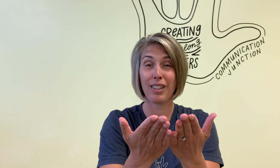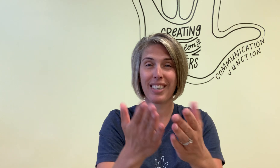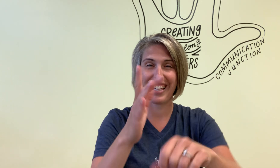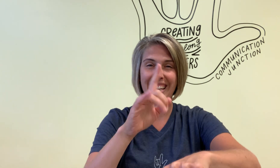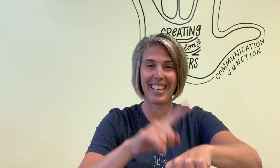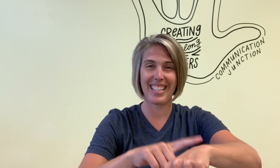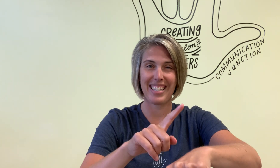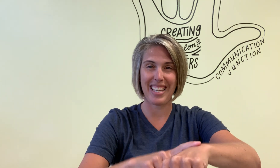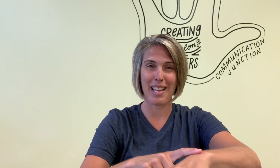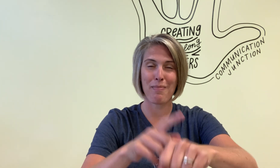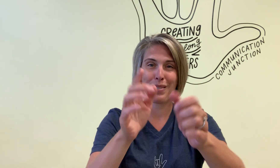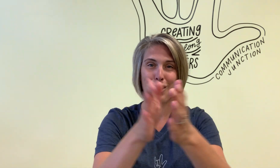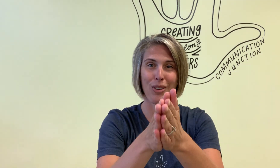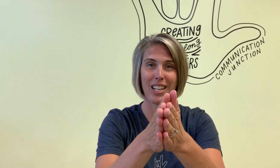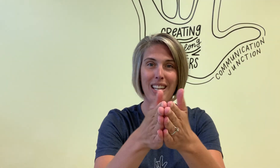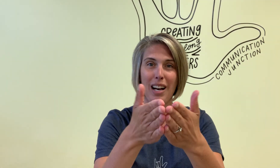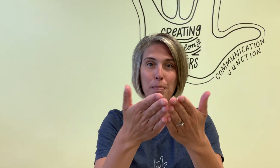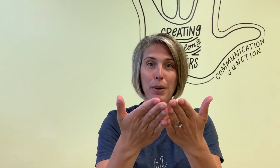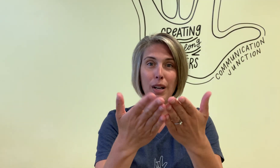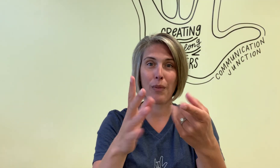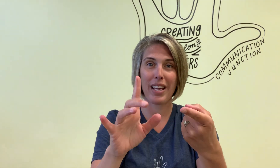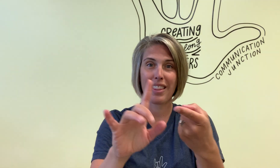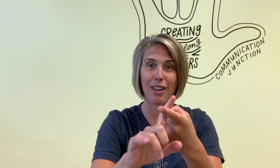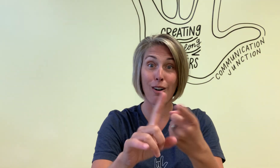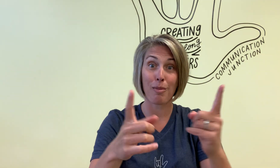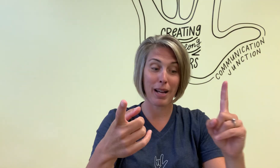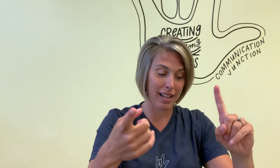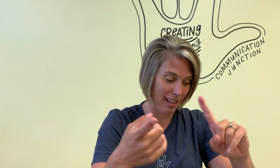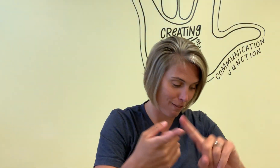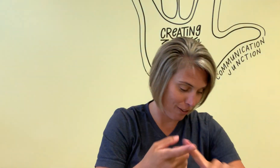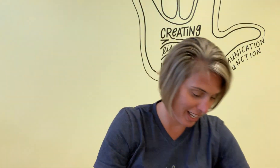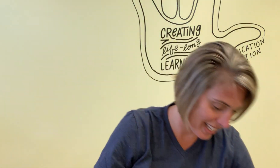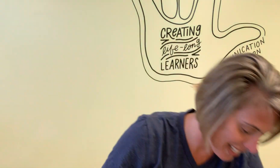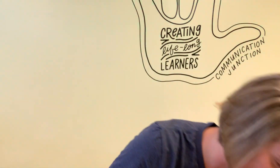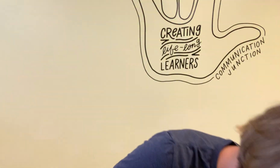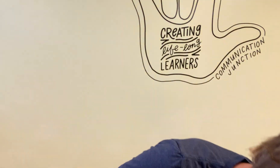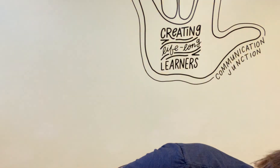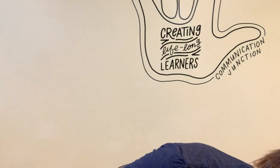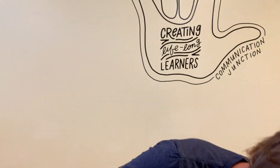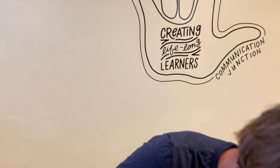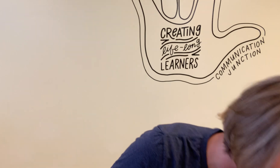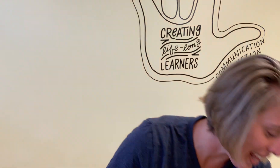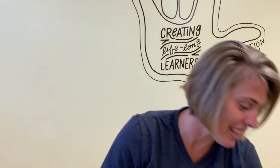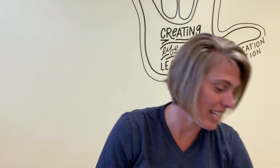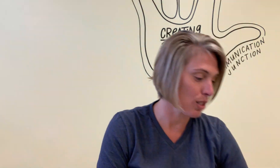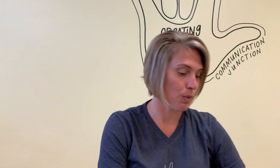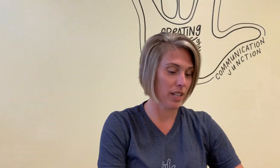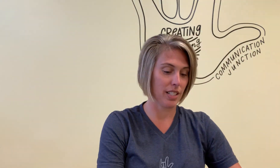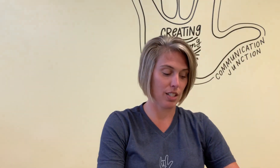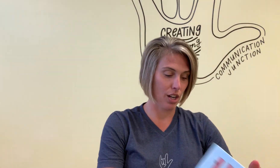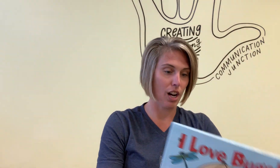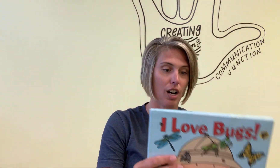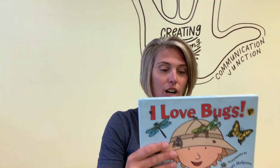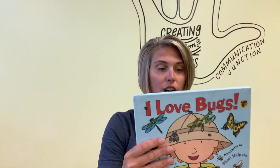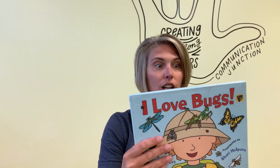book. It is time to read a book with all my friends. And this one is